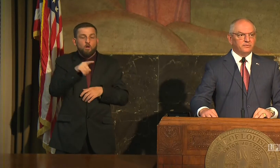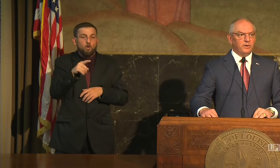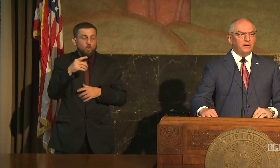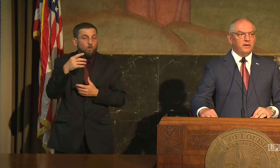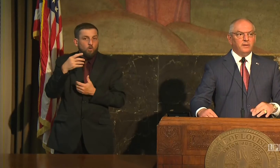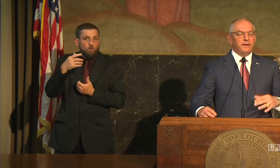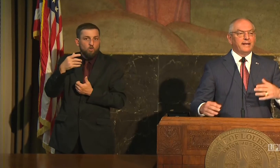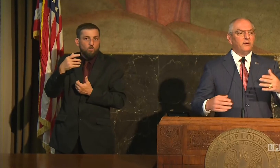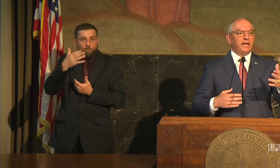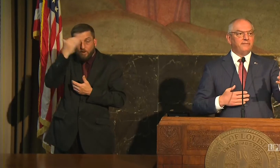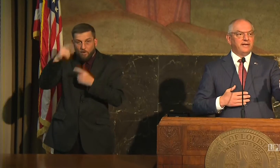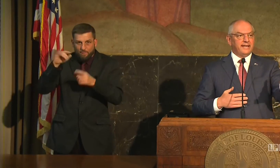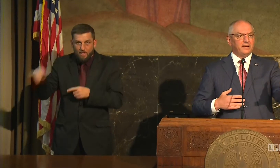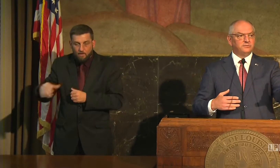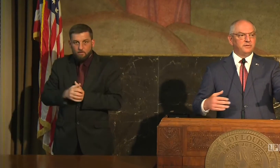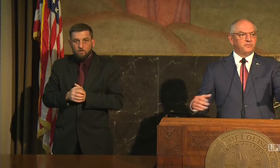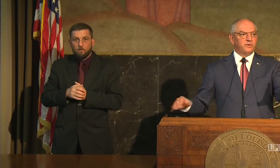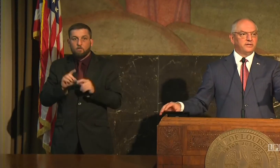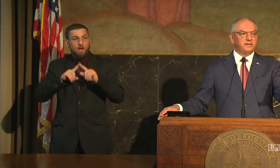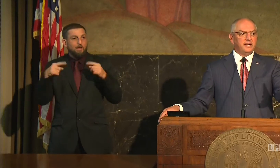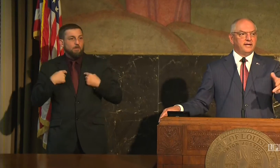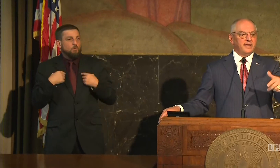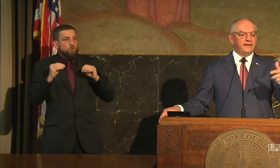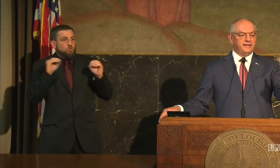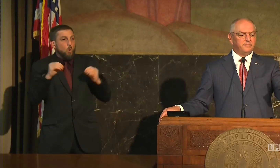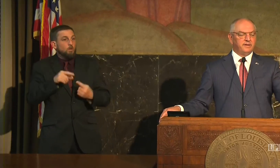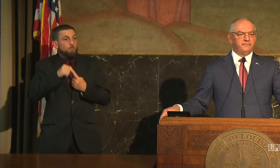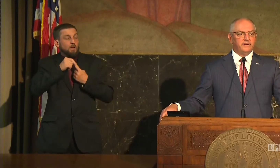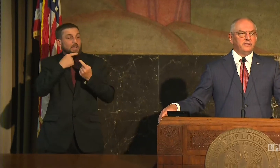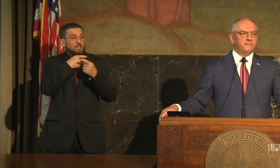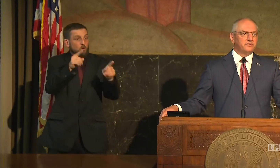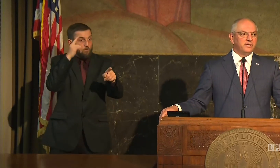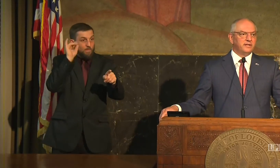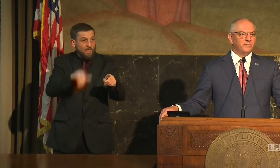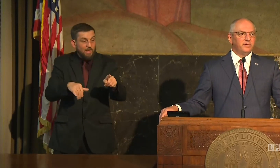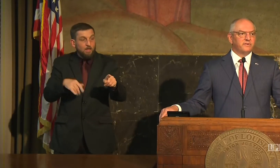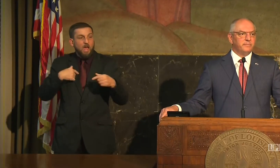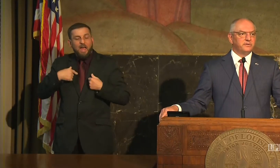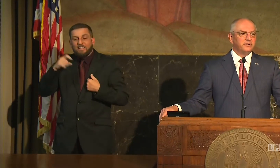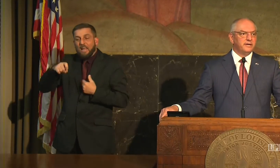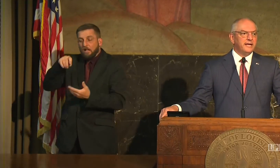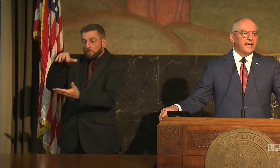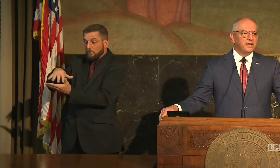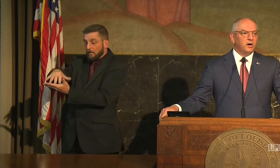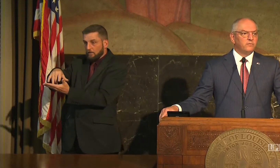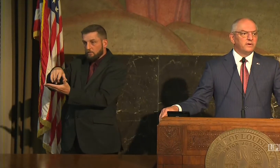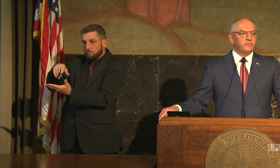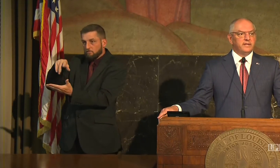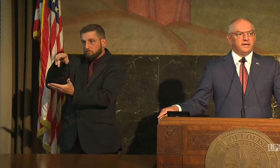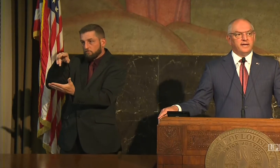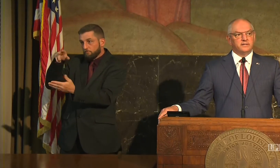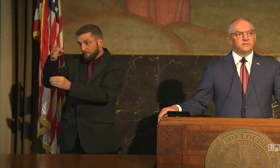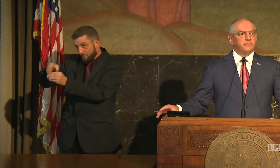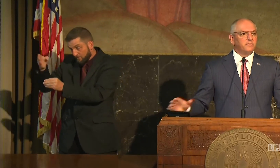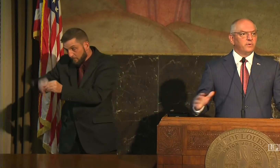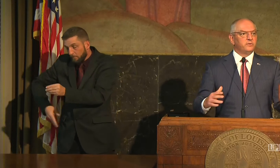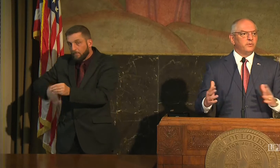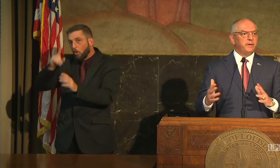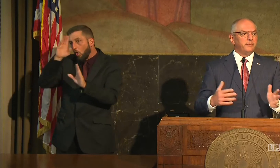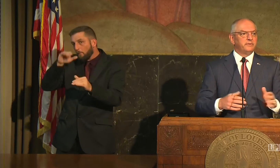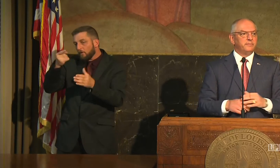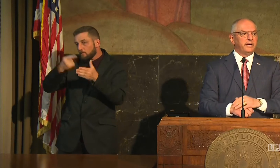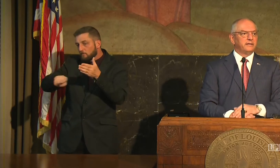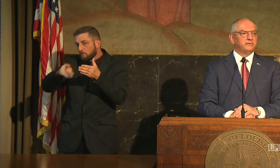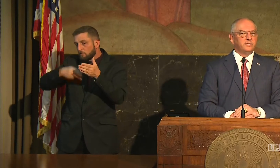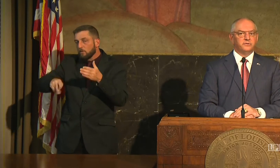unmindful of that as well. But I don't have an announcement for you today. I need the benefit of the study that we've commissioned, and hopefully within the next couple of weeks